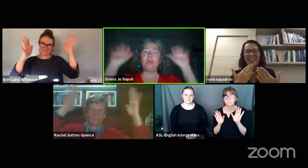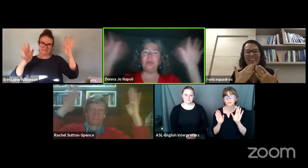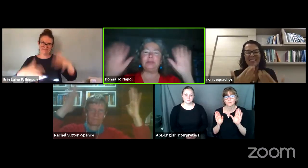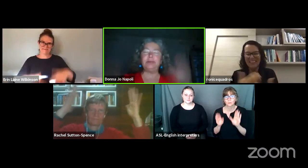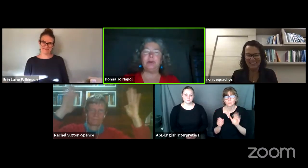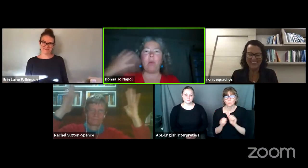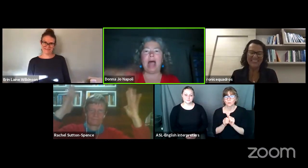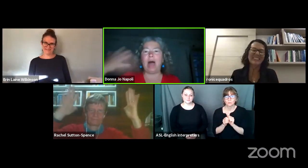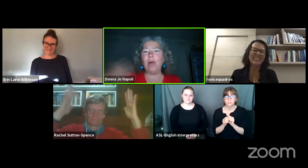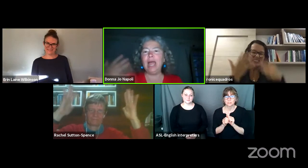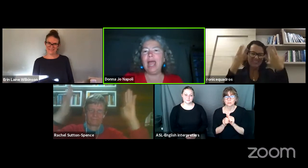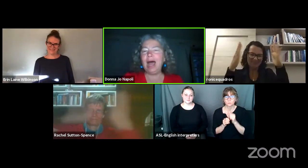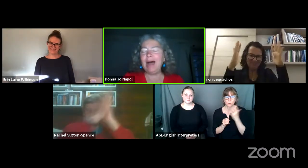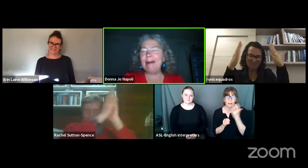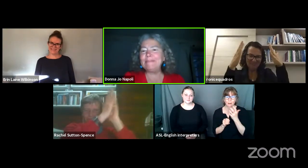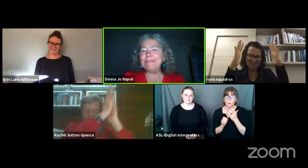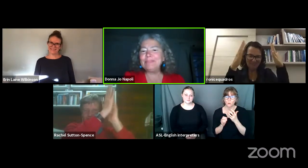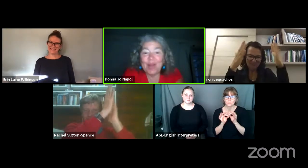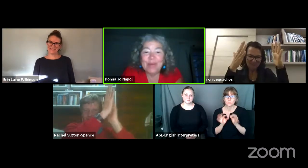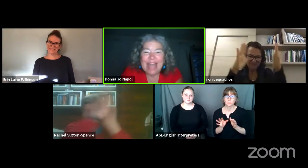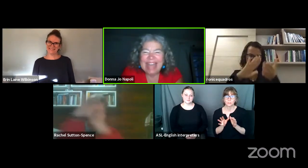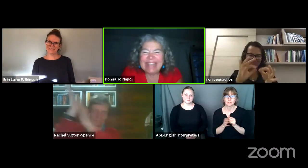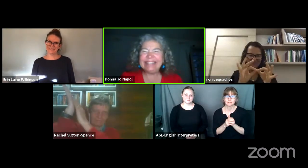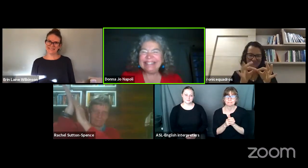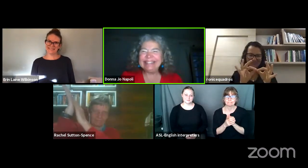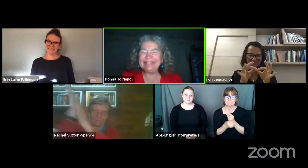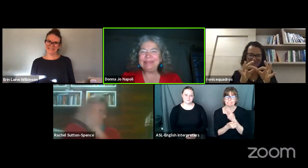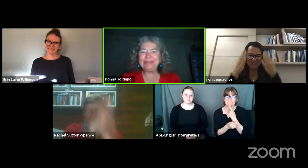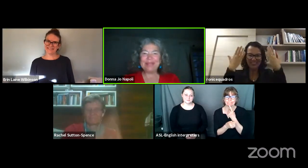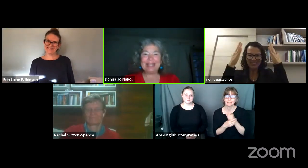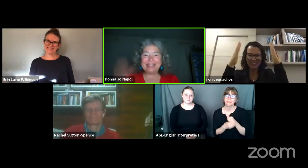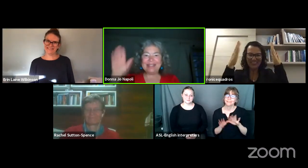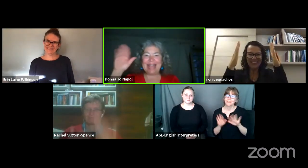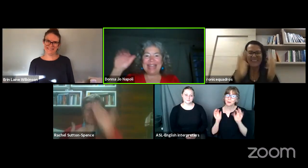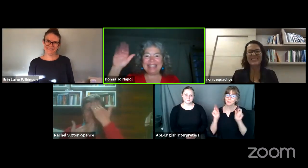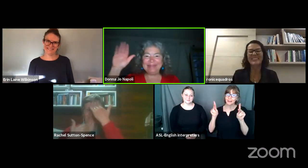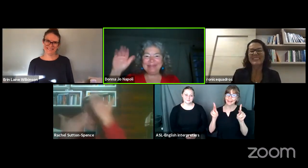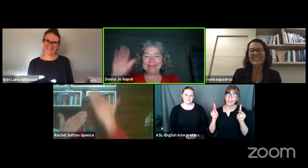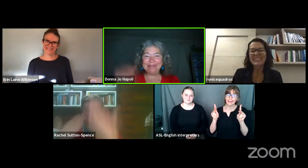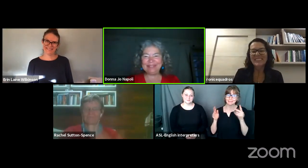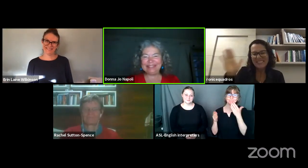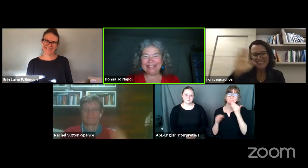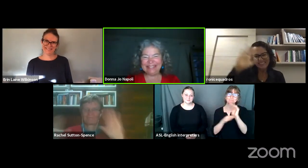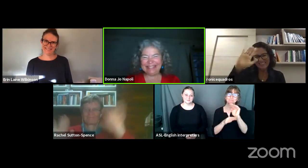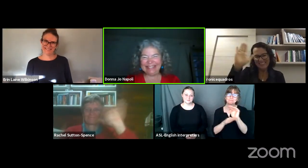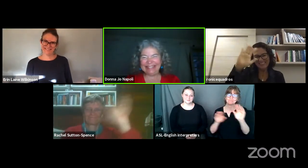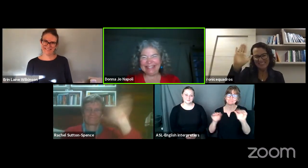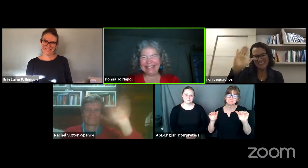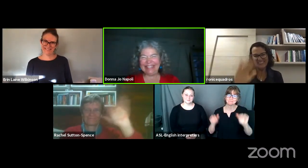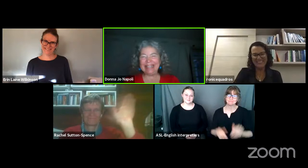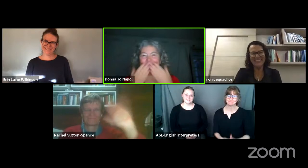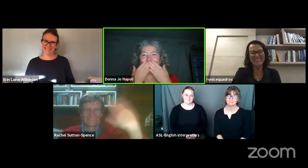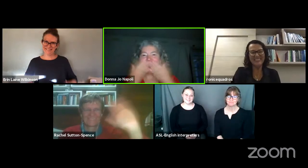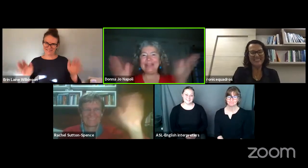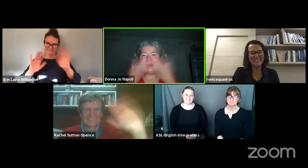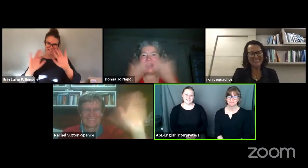are just wonderful. Wow. Okay. Good night.